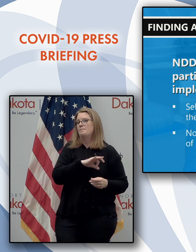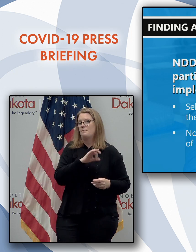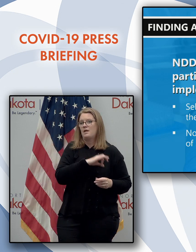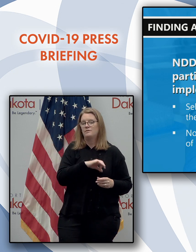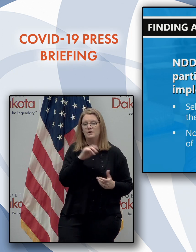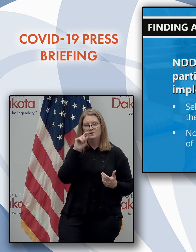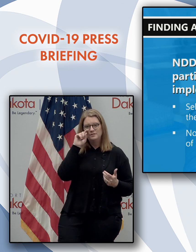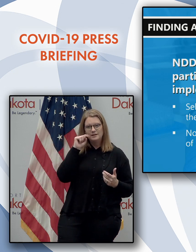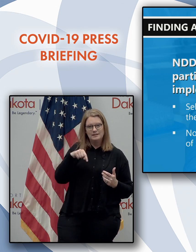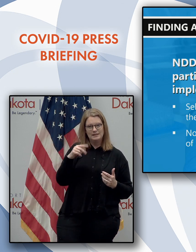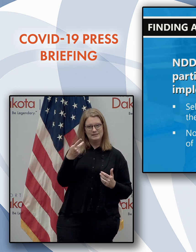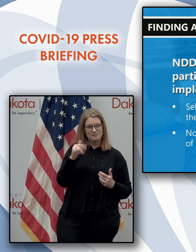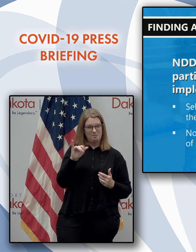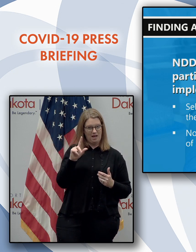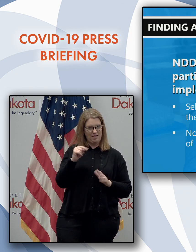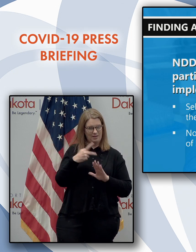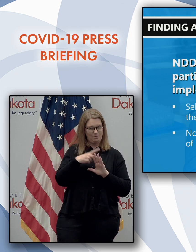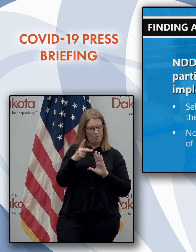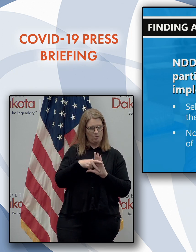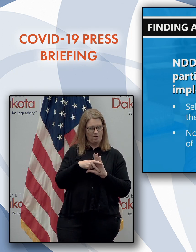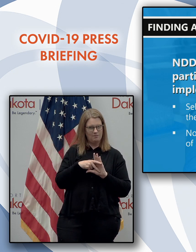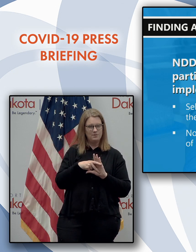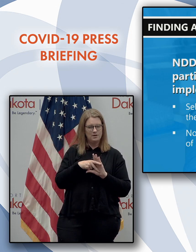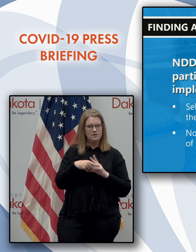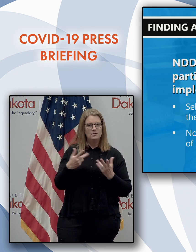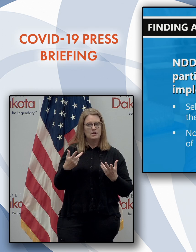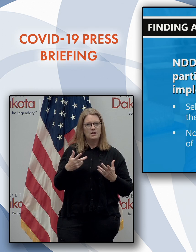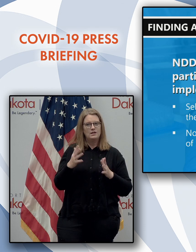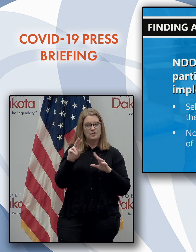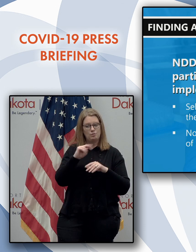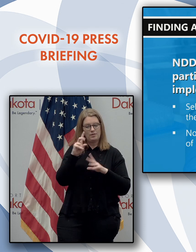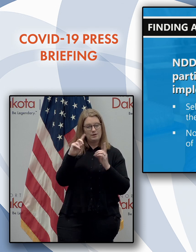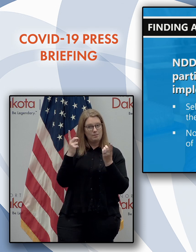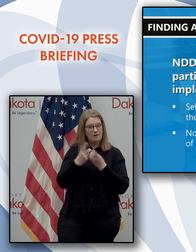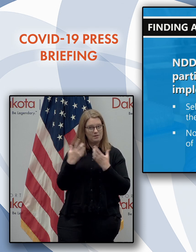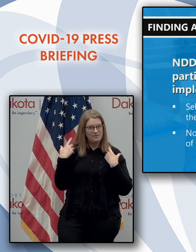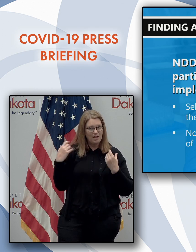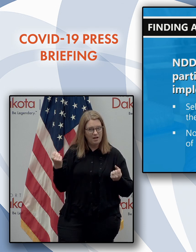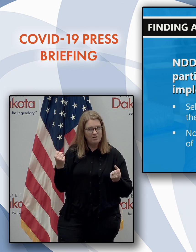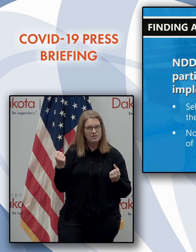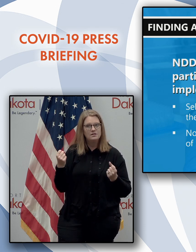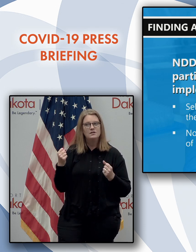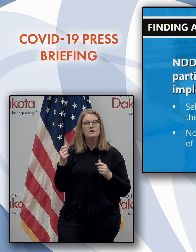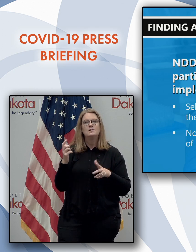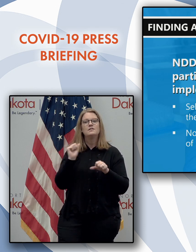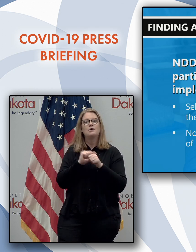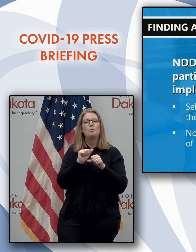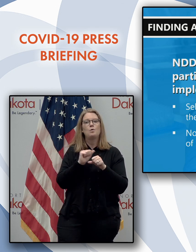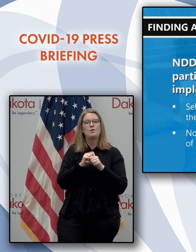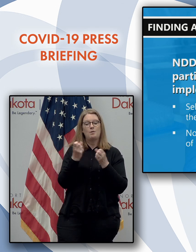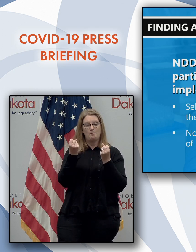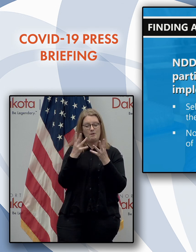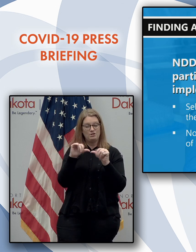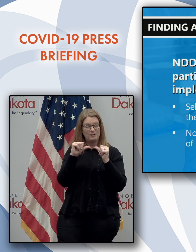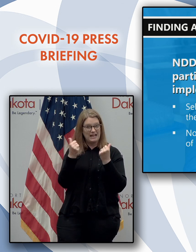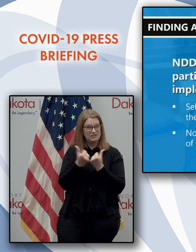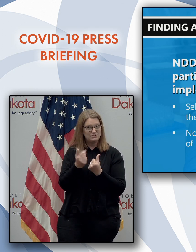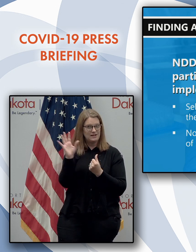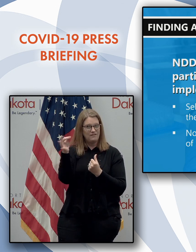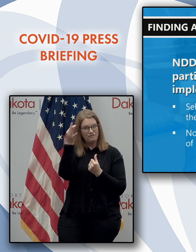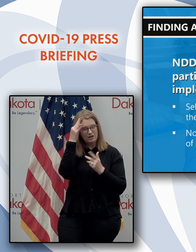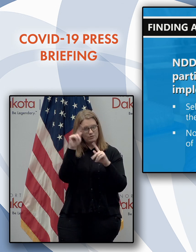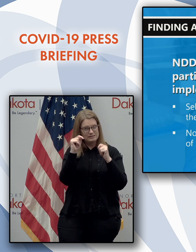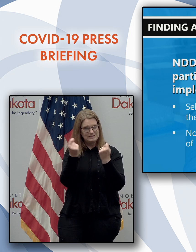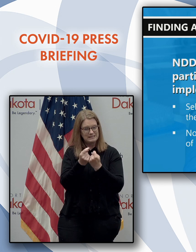this pilot program. The health department staff will work over the next several months with a multi-agency federal team,